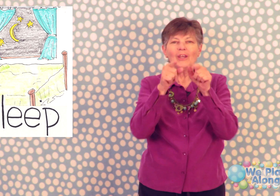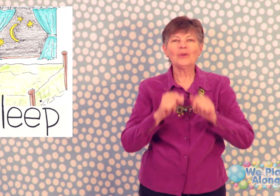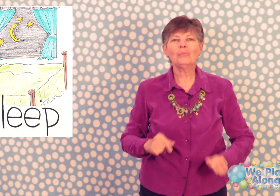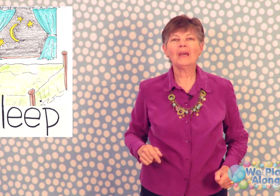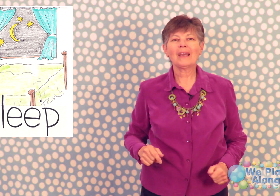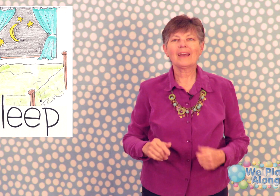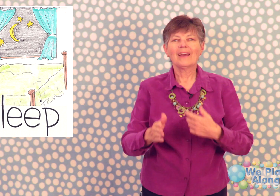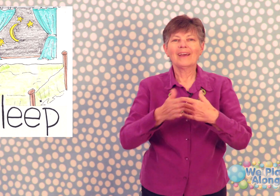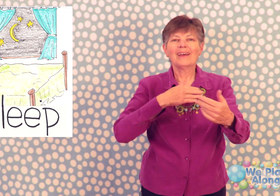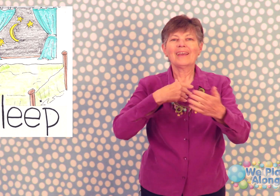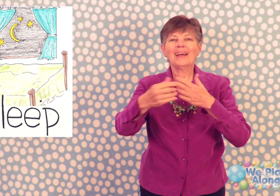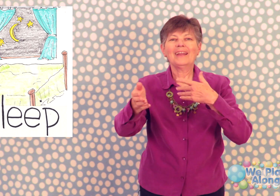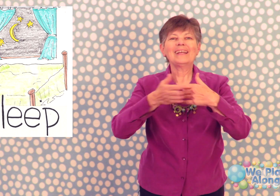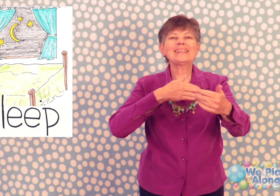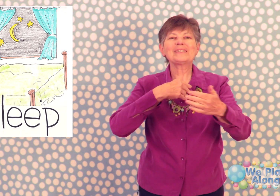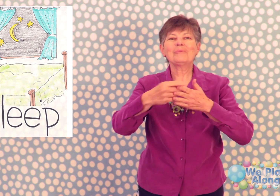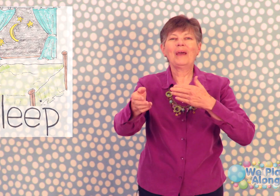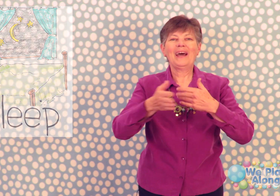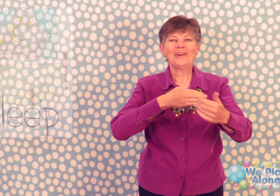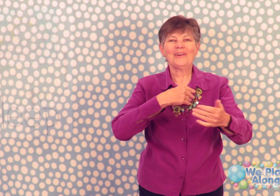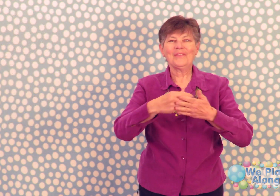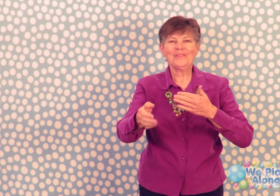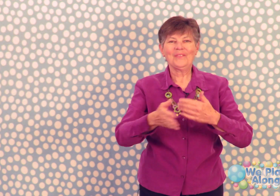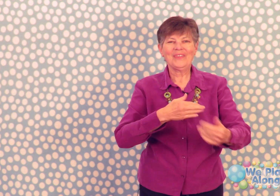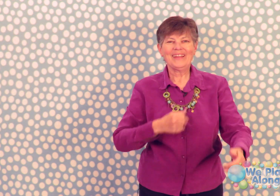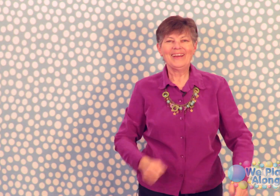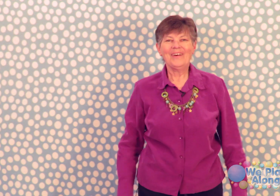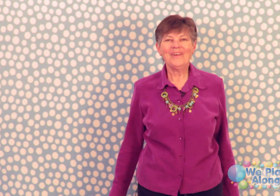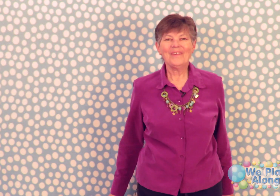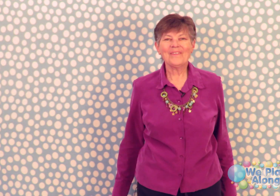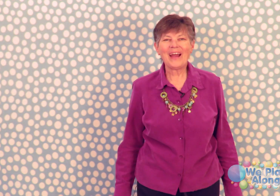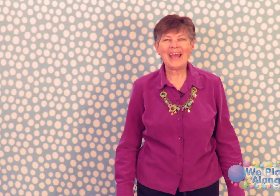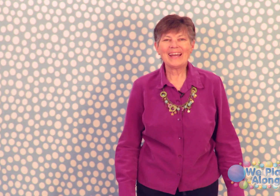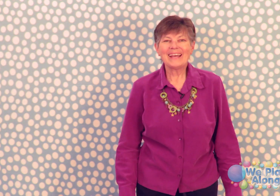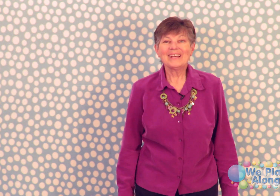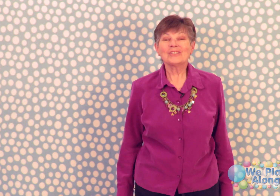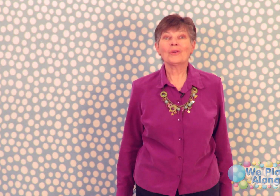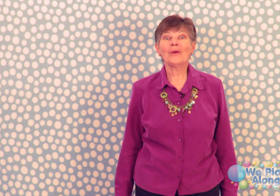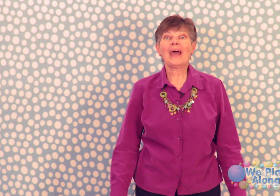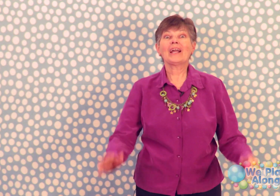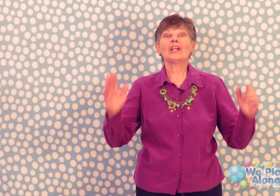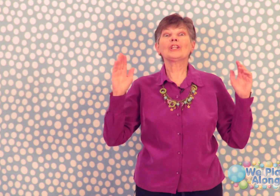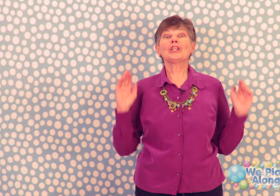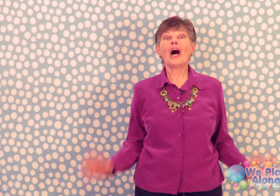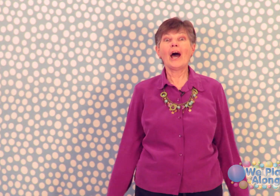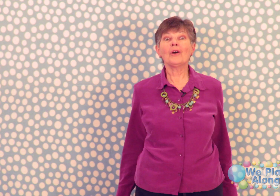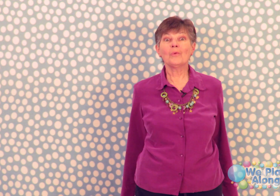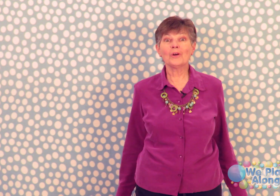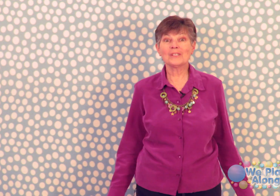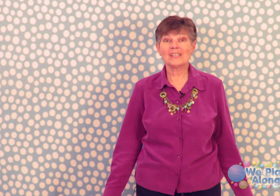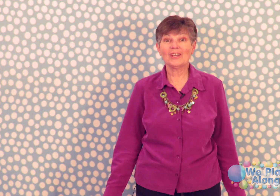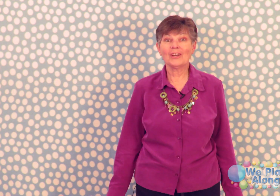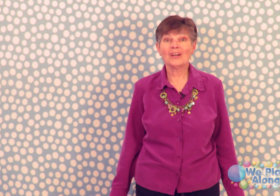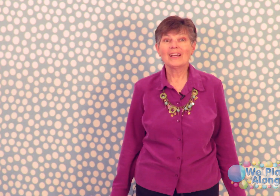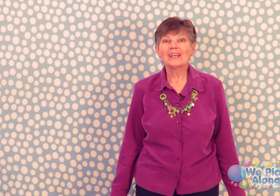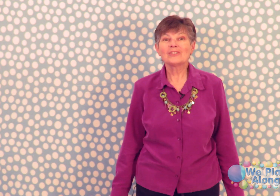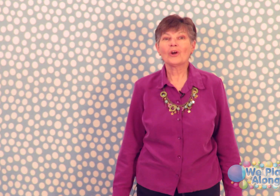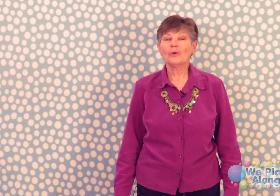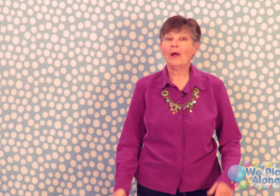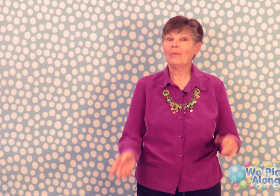you pick. Again, it doesn't matter. All right, so you had a lot of words here, so you might want to